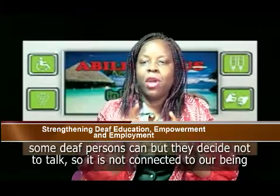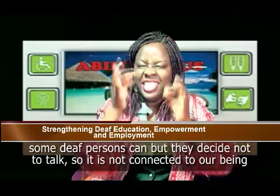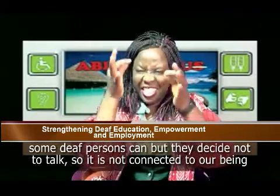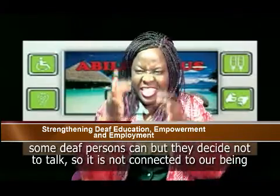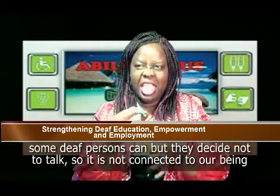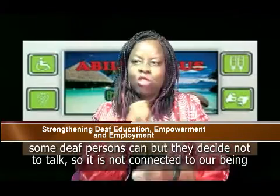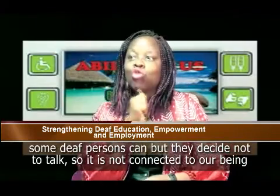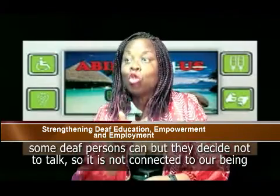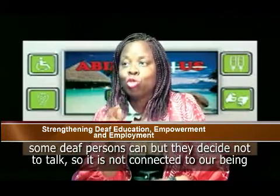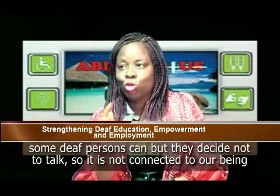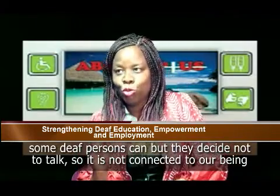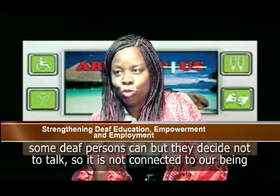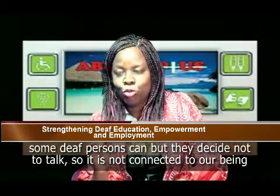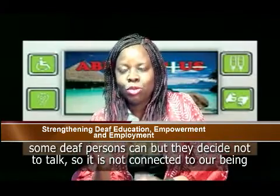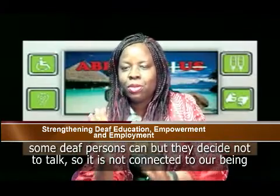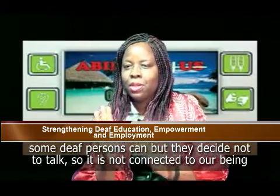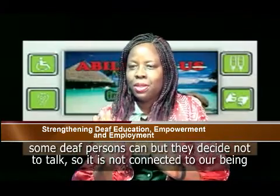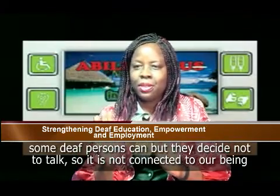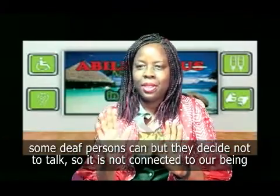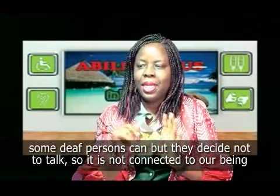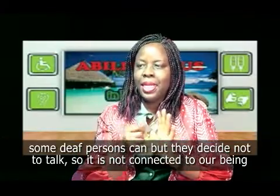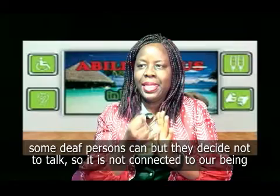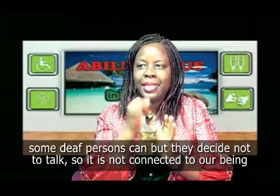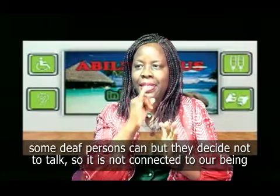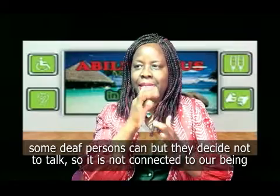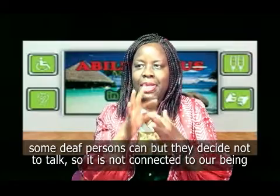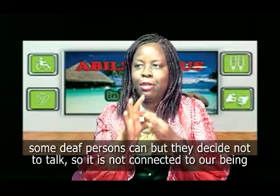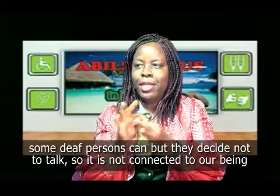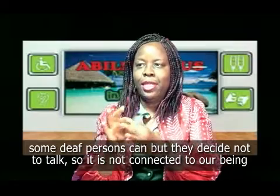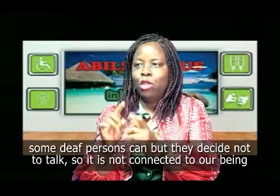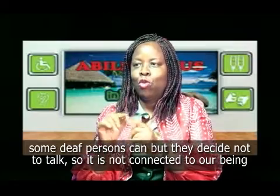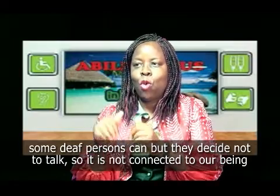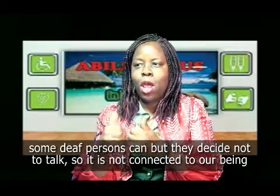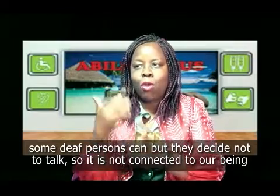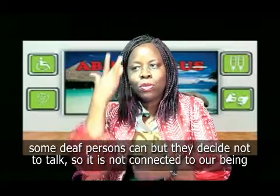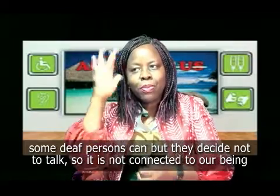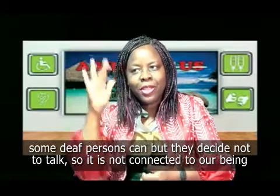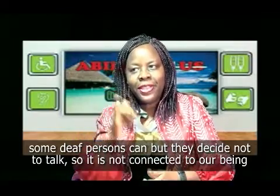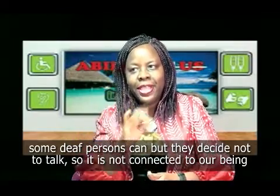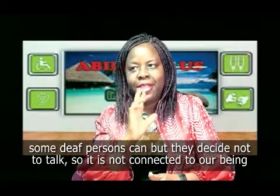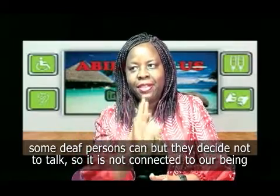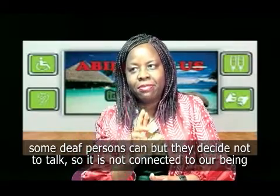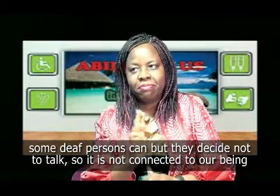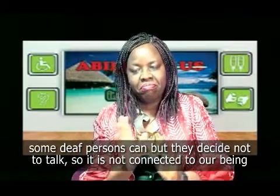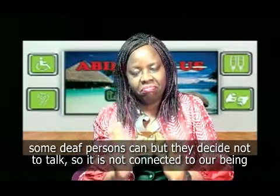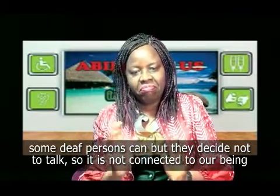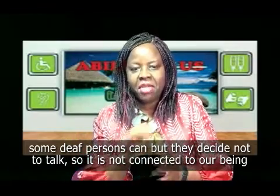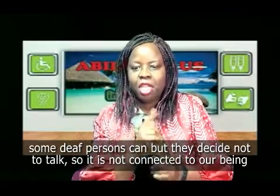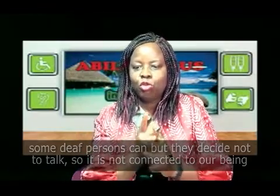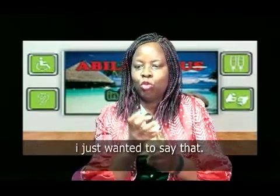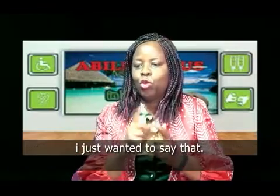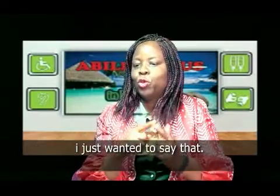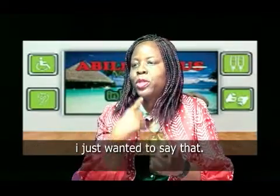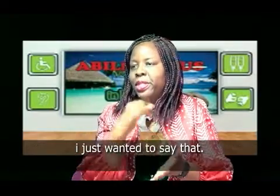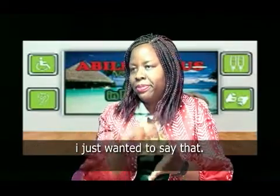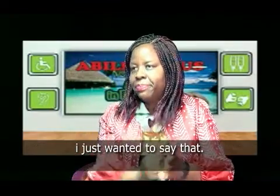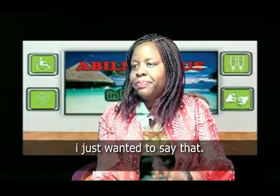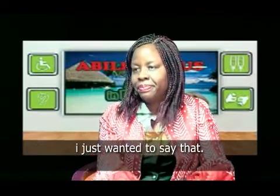persons can, but they decide not to talk. So it is not connected to our brain. Yeah, I just wanted to say